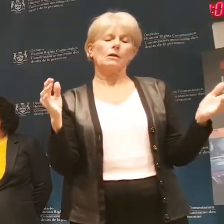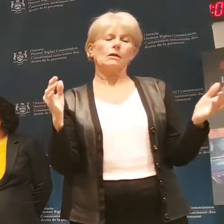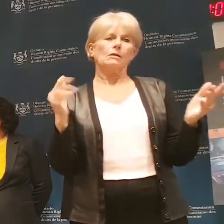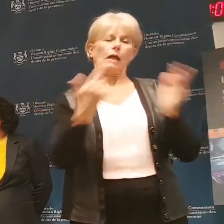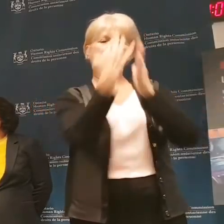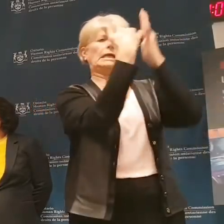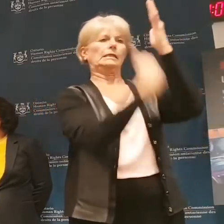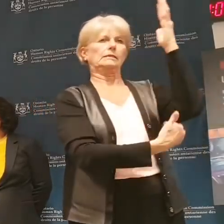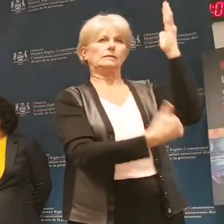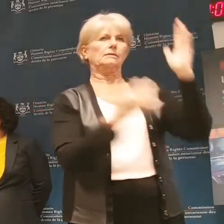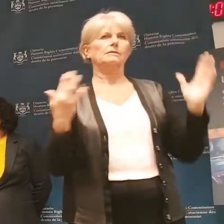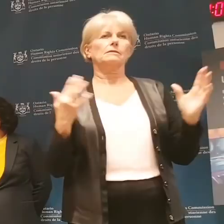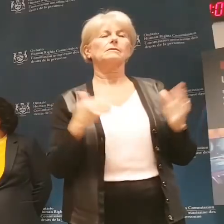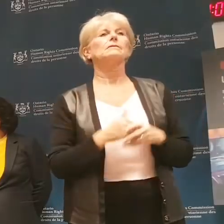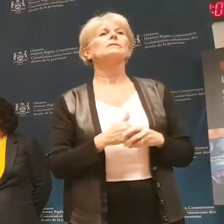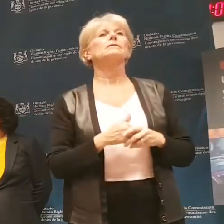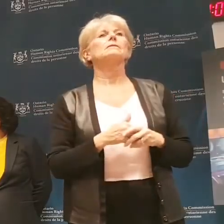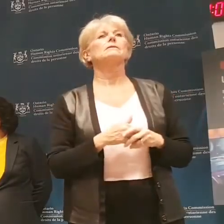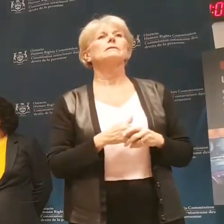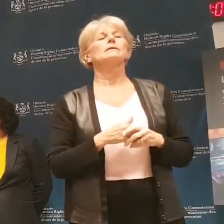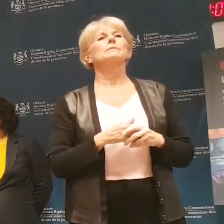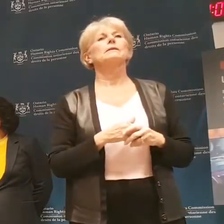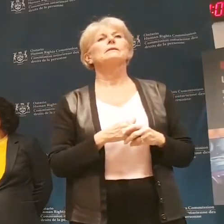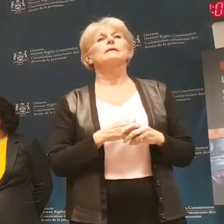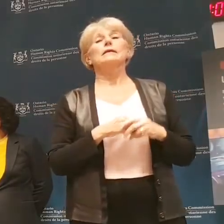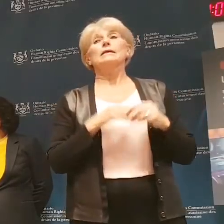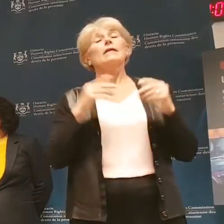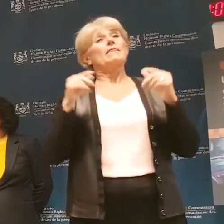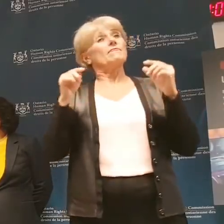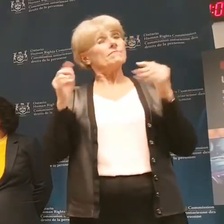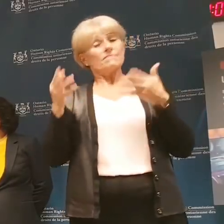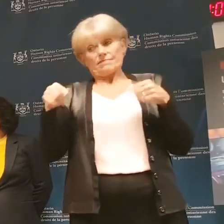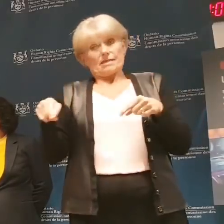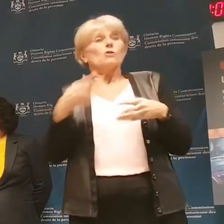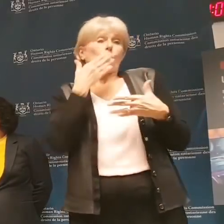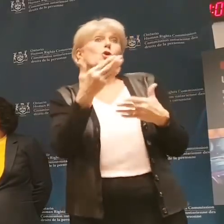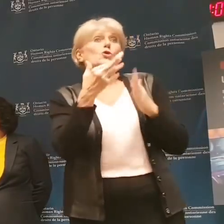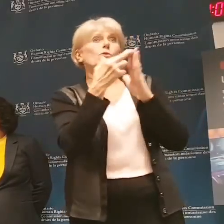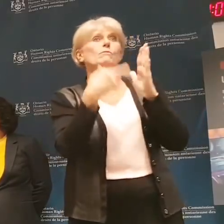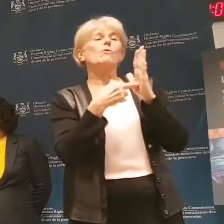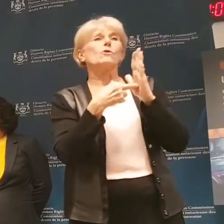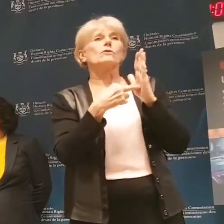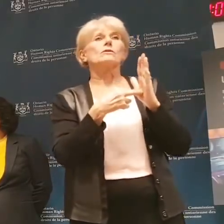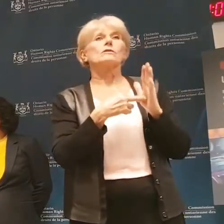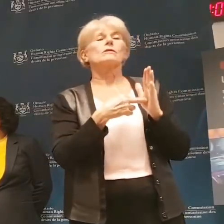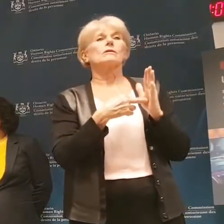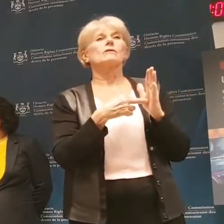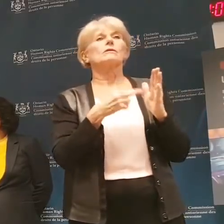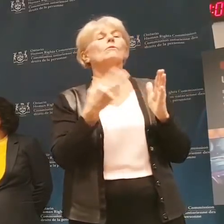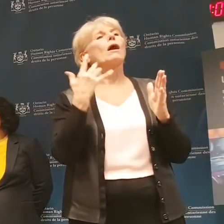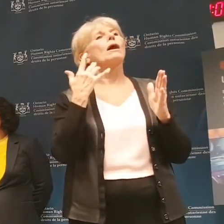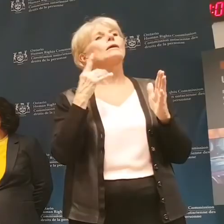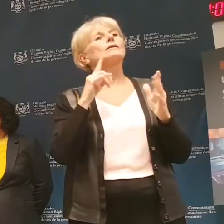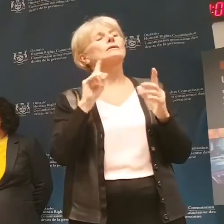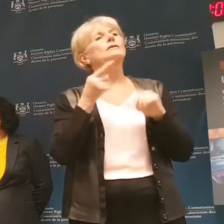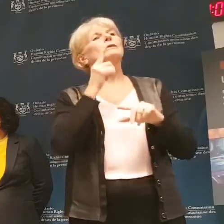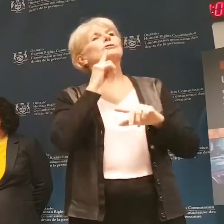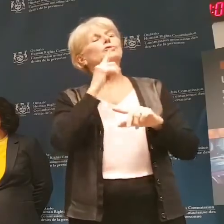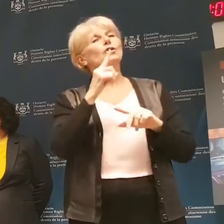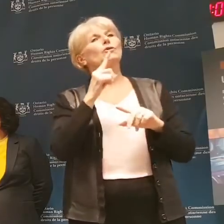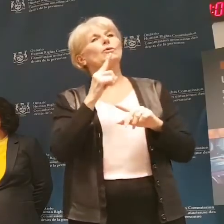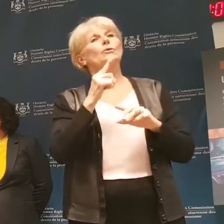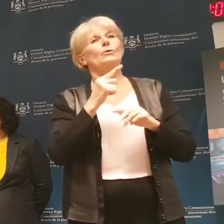of them. This is a good report in terms of making sure you